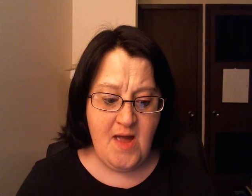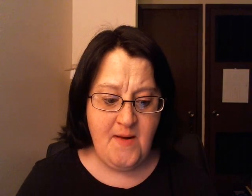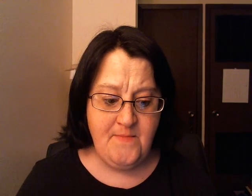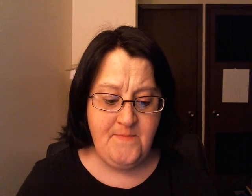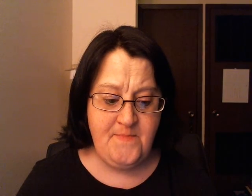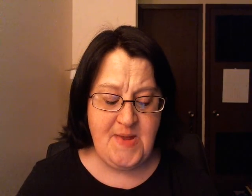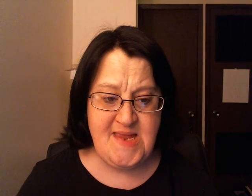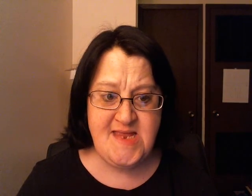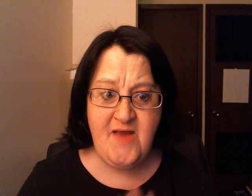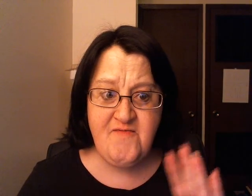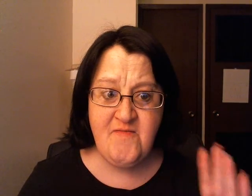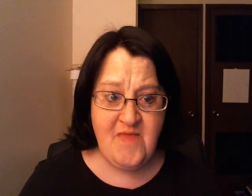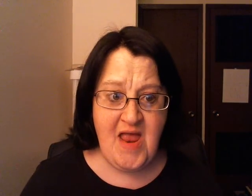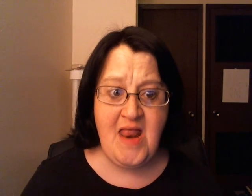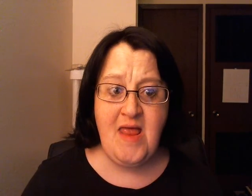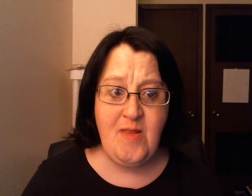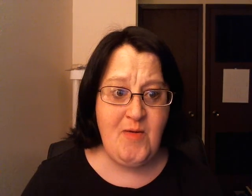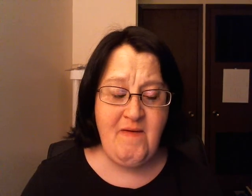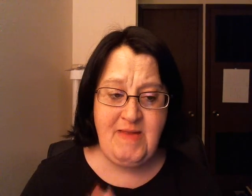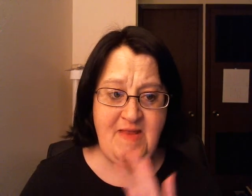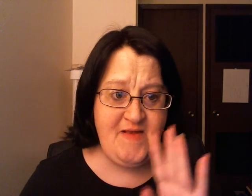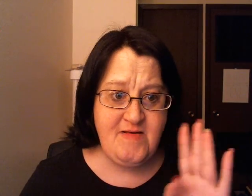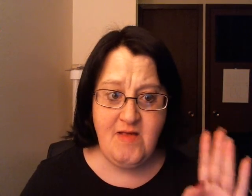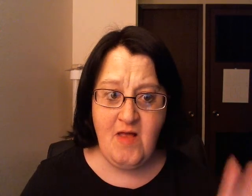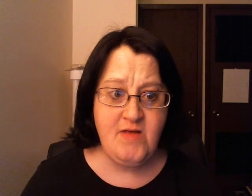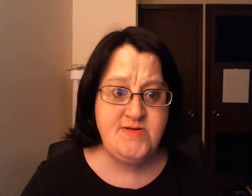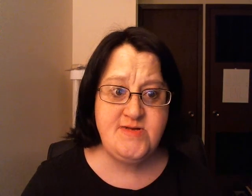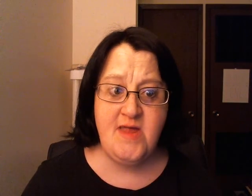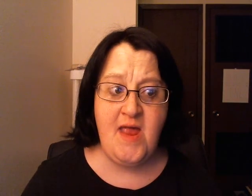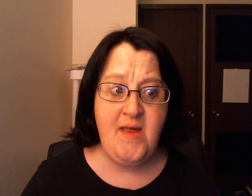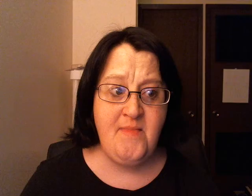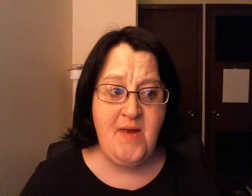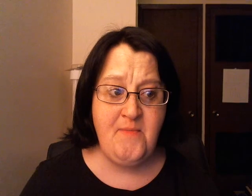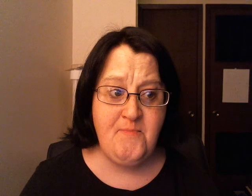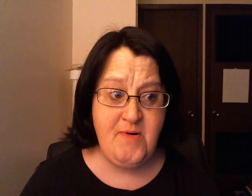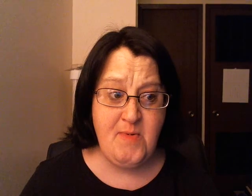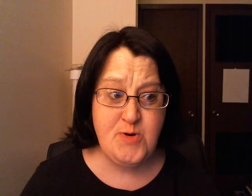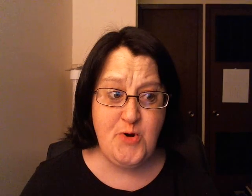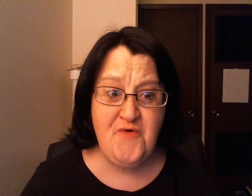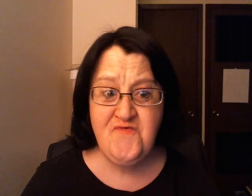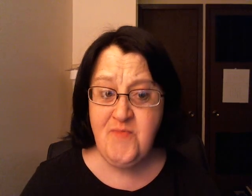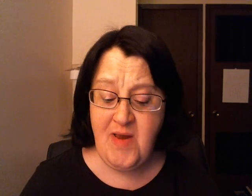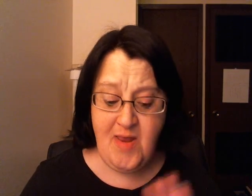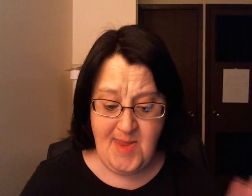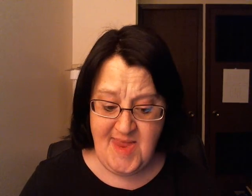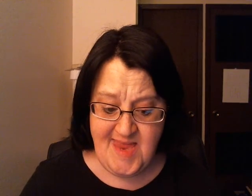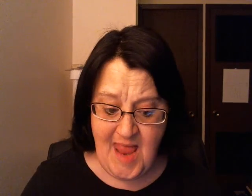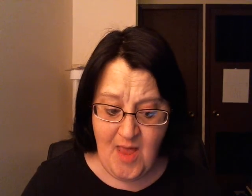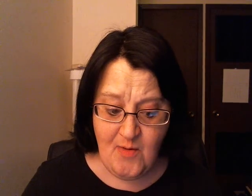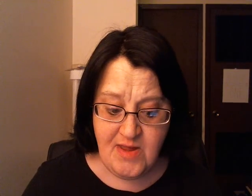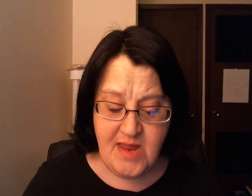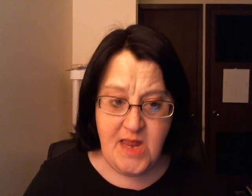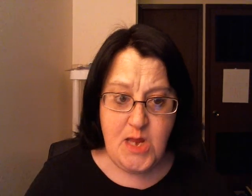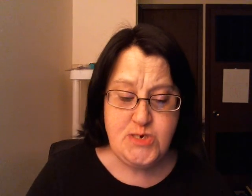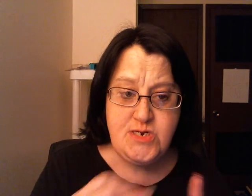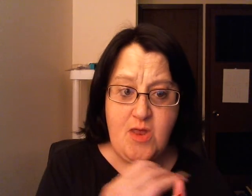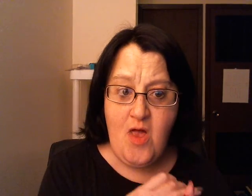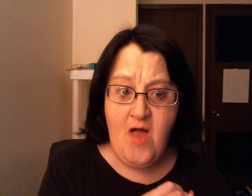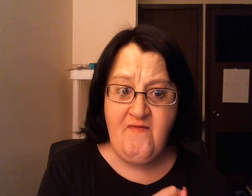um, but aside from that, I don't have anything else. I'm, I'm pretty much over my illness now. It's just a cough